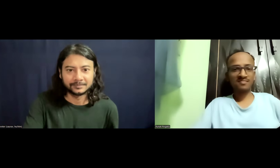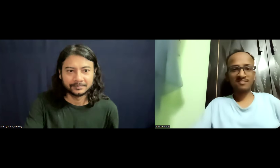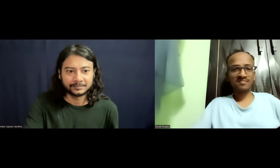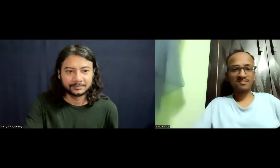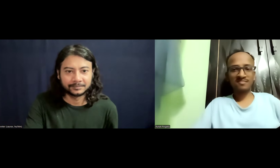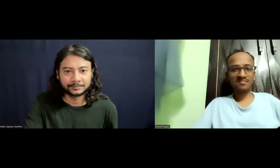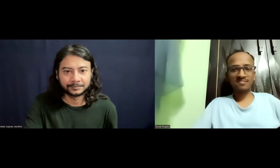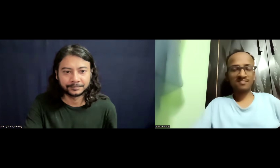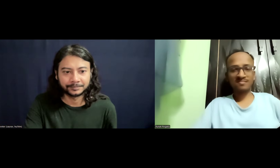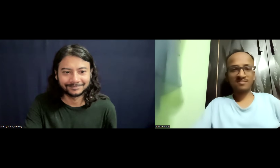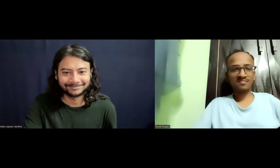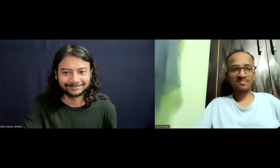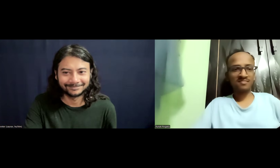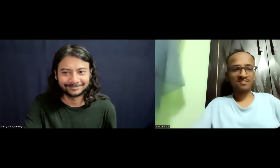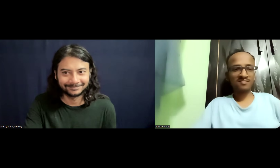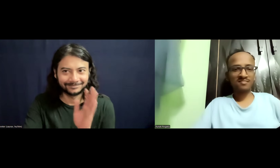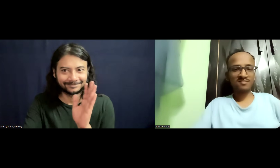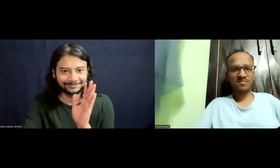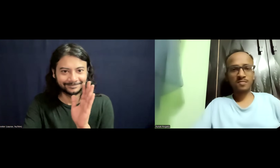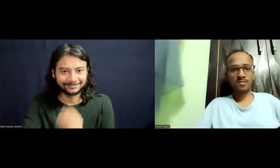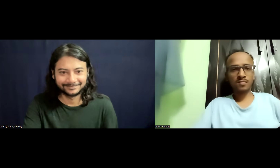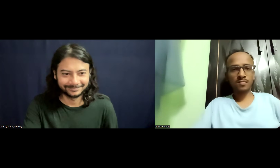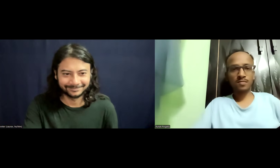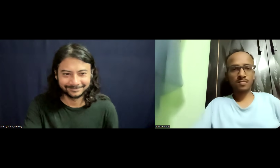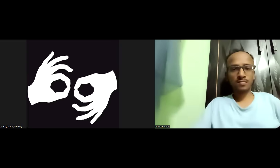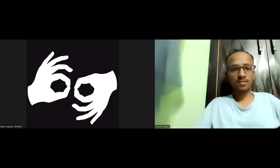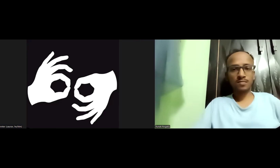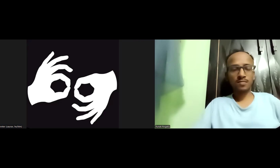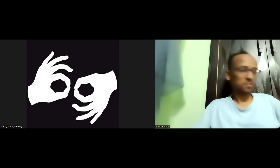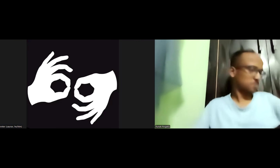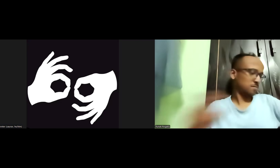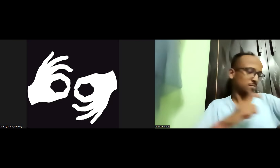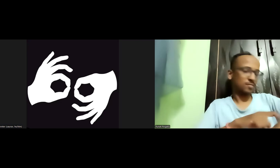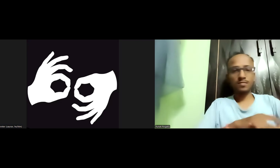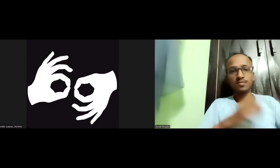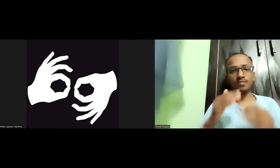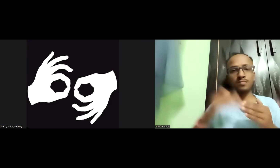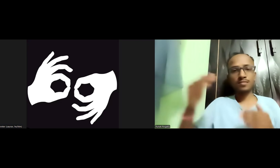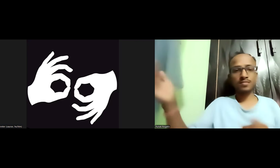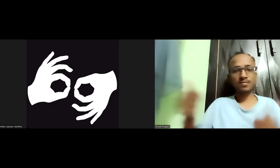That's it. Sejal,